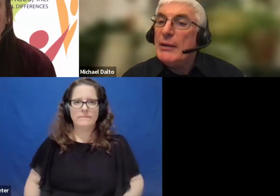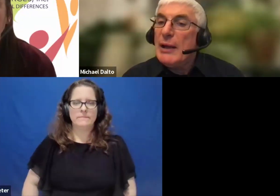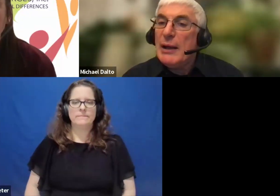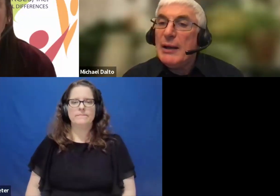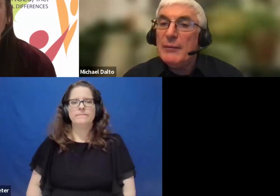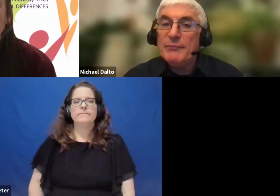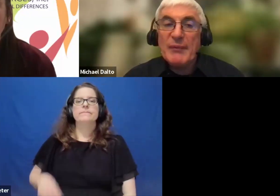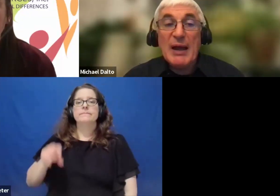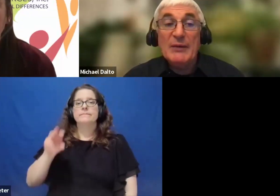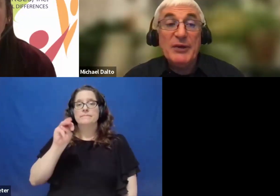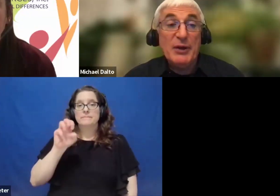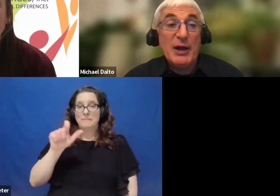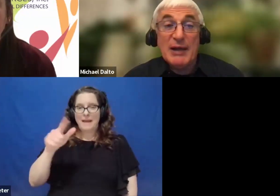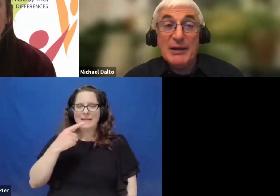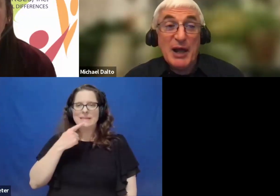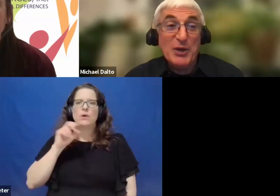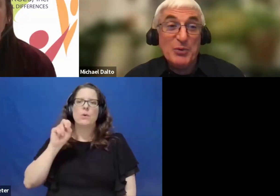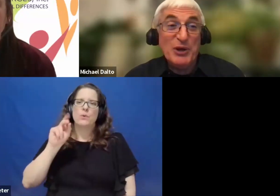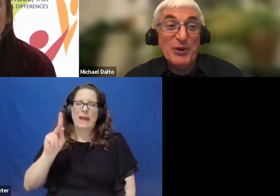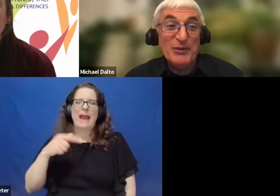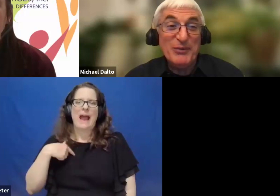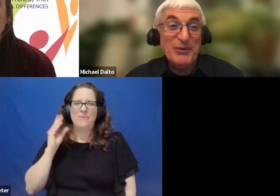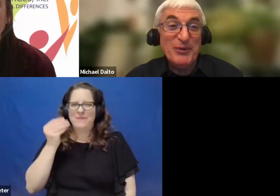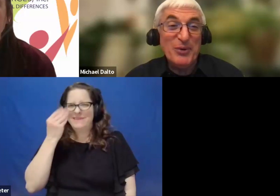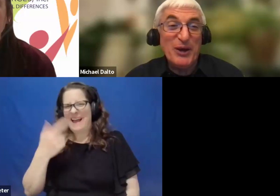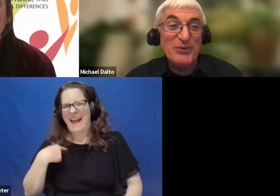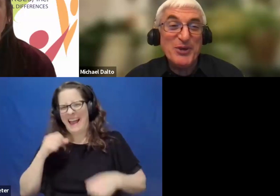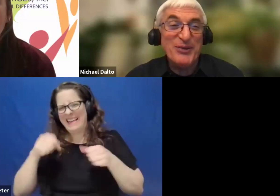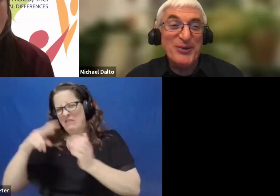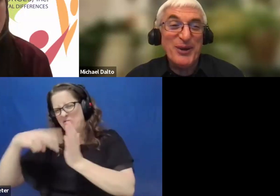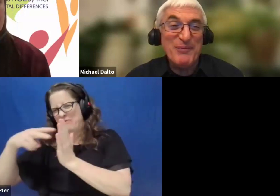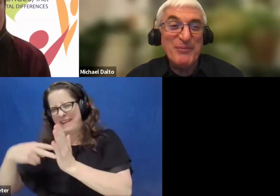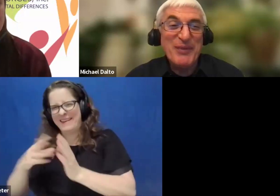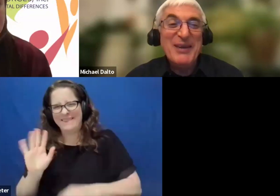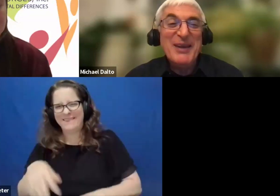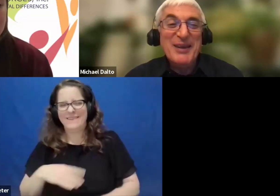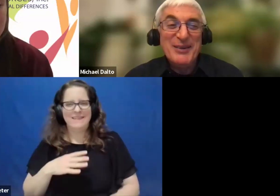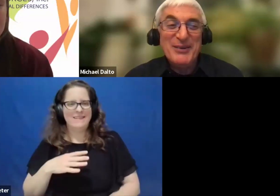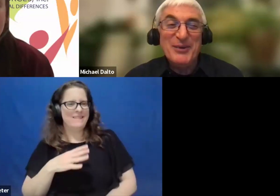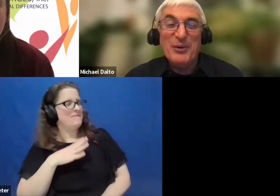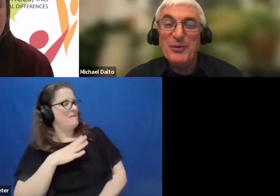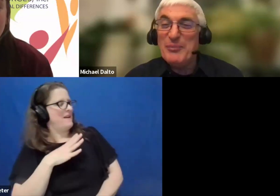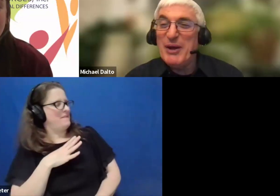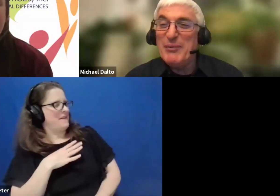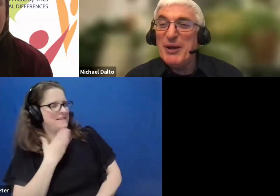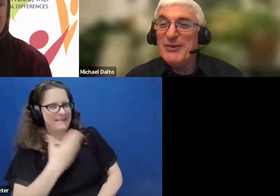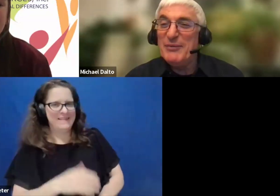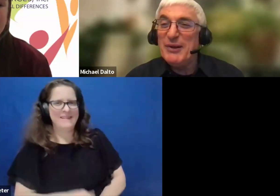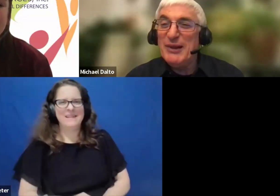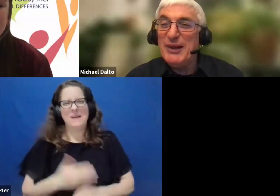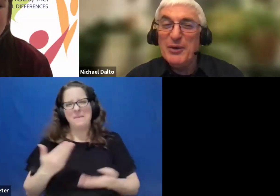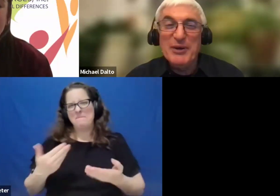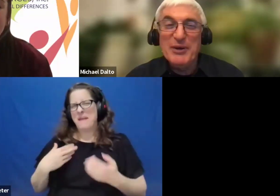Okay, and I'll tell you, I can read the questions. Okay, perfect, perfect. So Yeah, it might thank save a you. little bit of